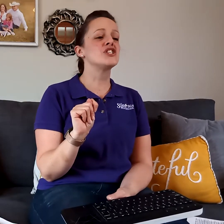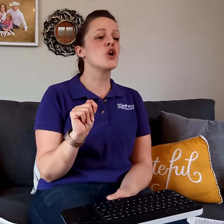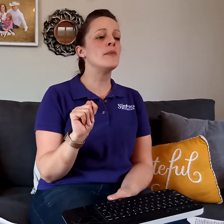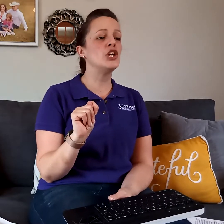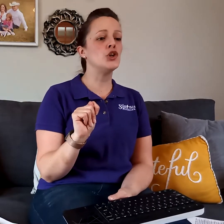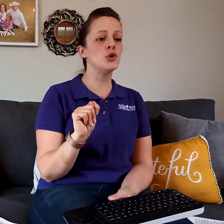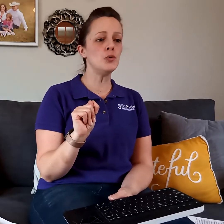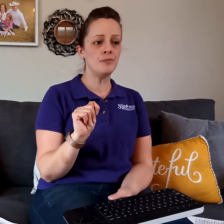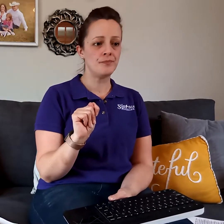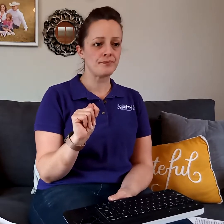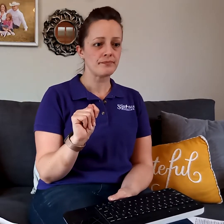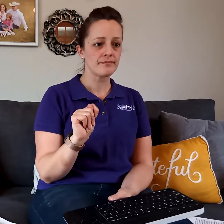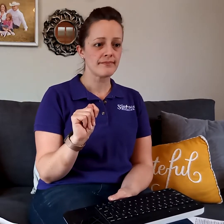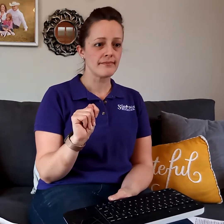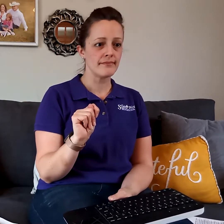me U.